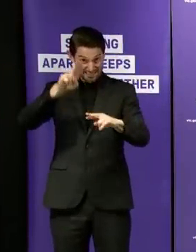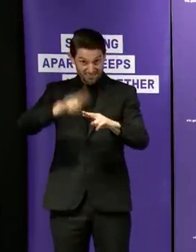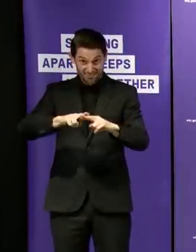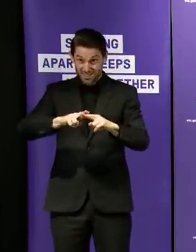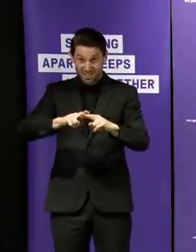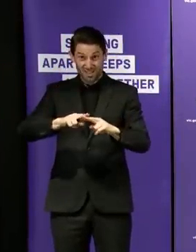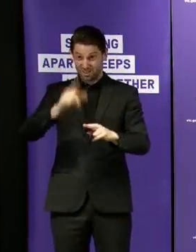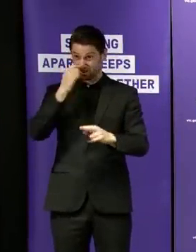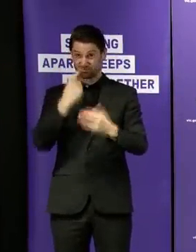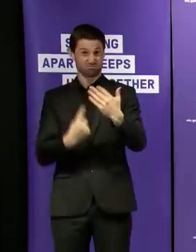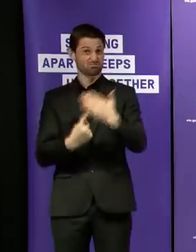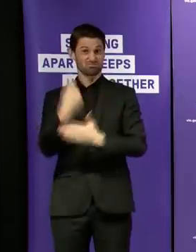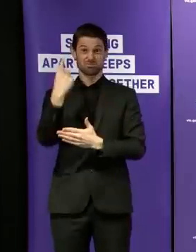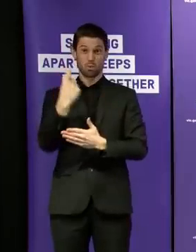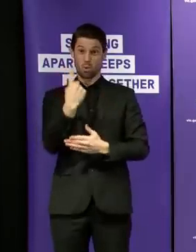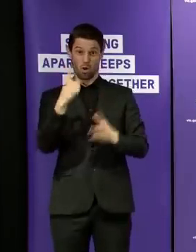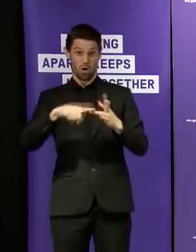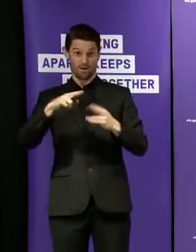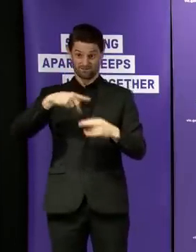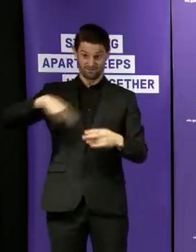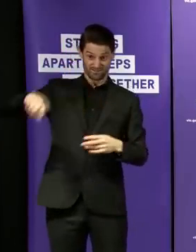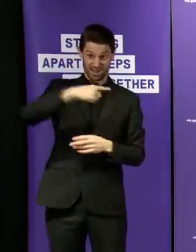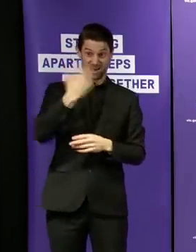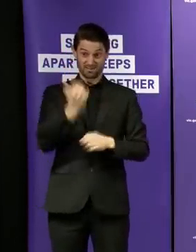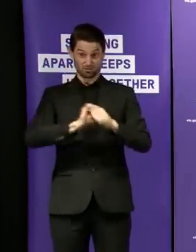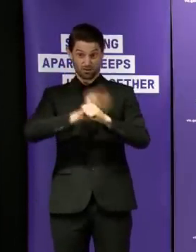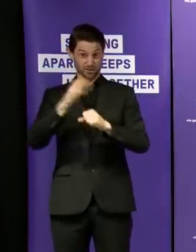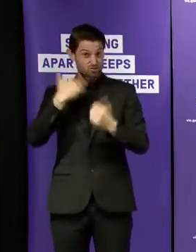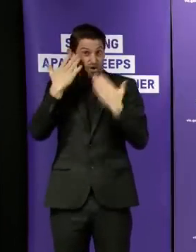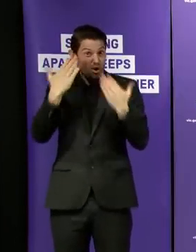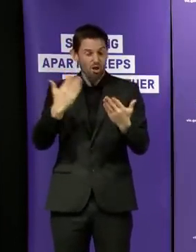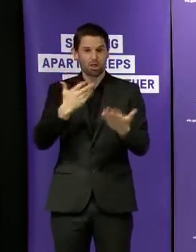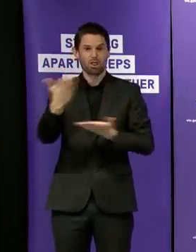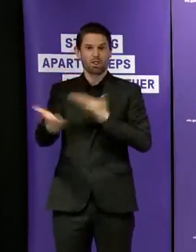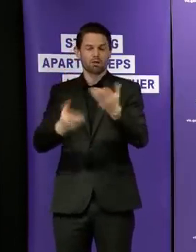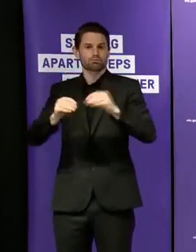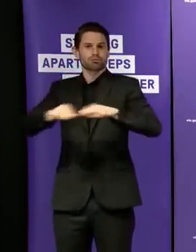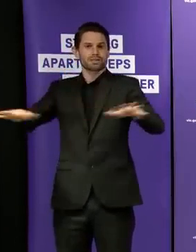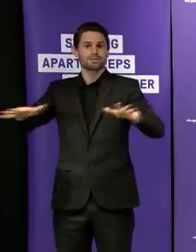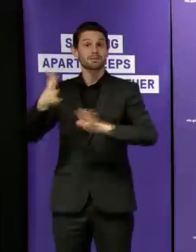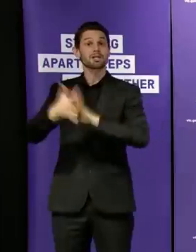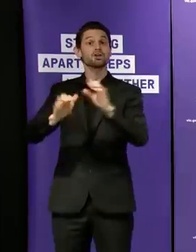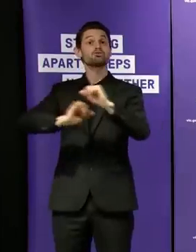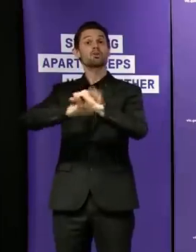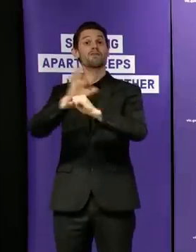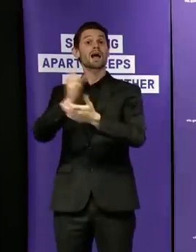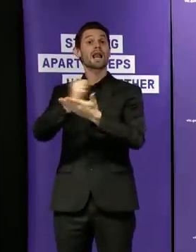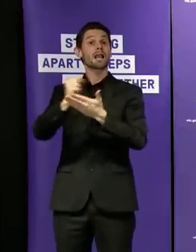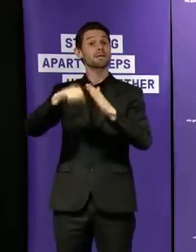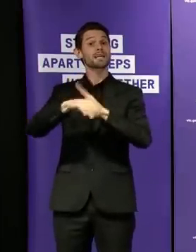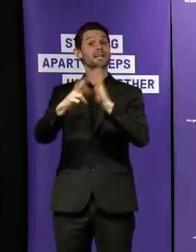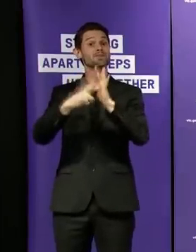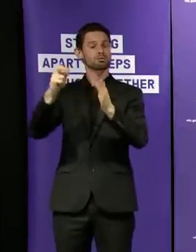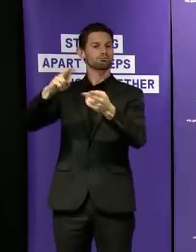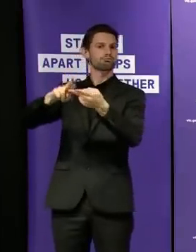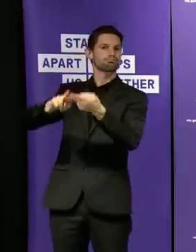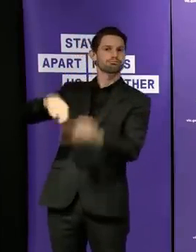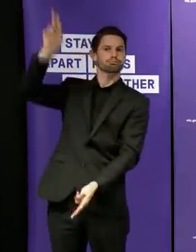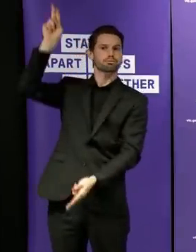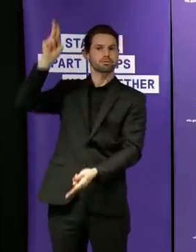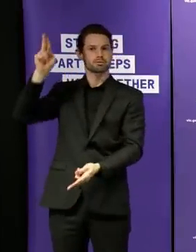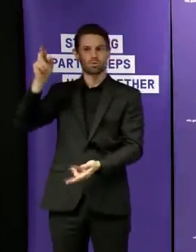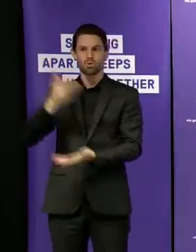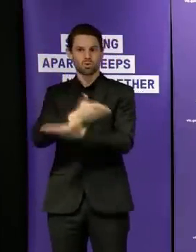and making sure that it counts for nothing. That's not our strategy, but I just wanted to call that out because I know it's a significant day for all of